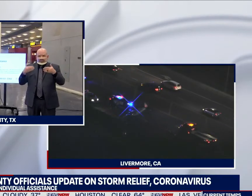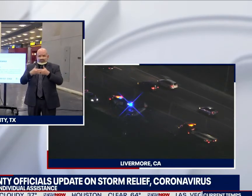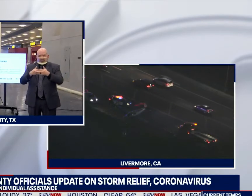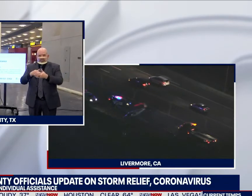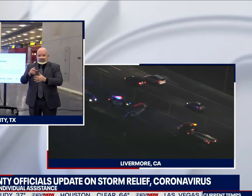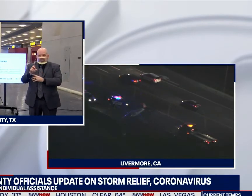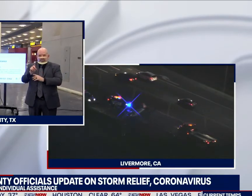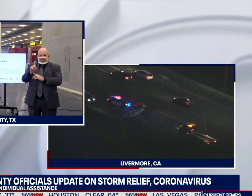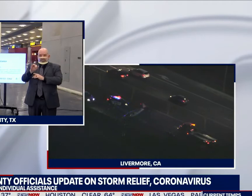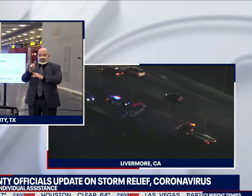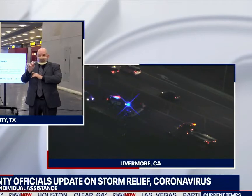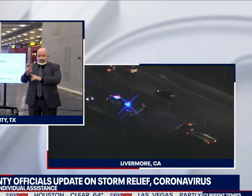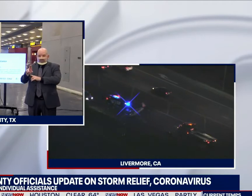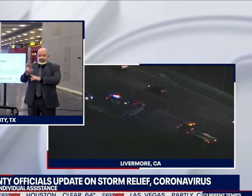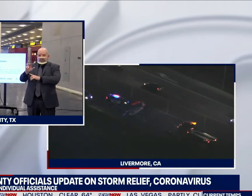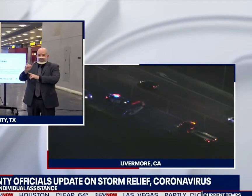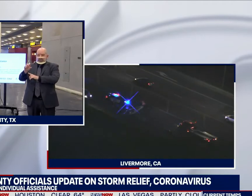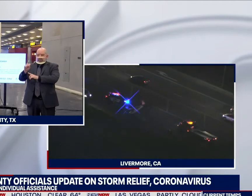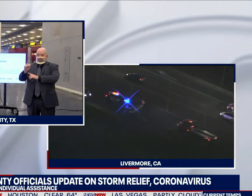at 1 800621